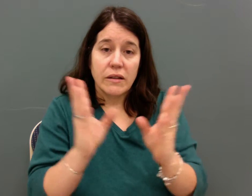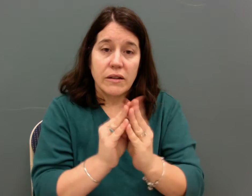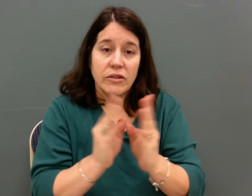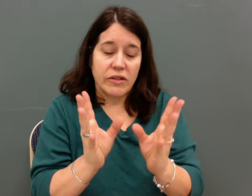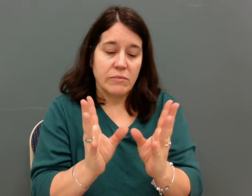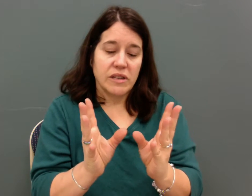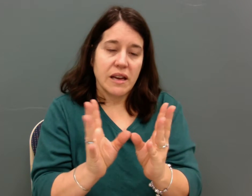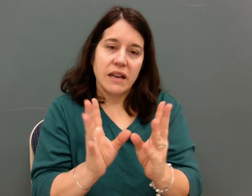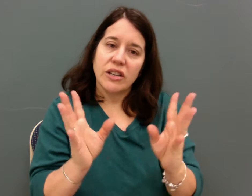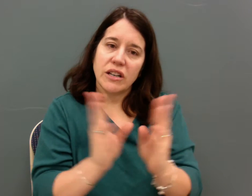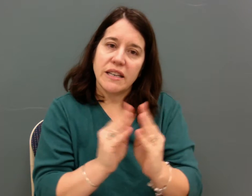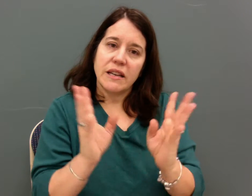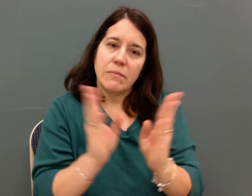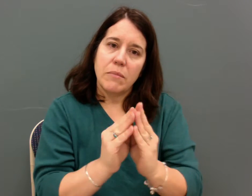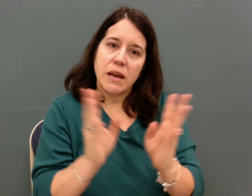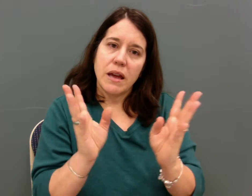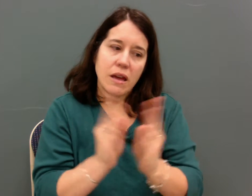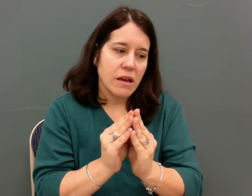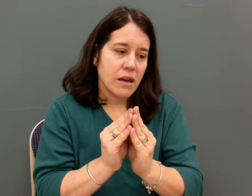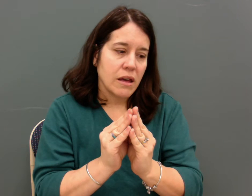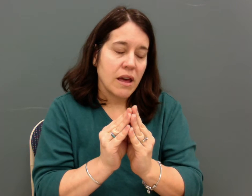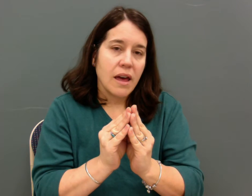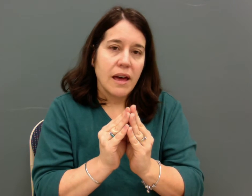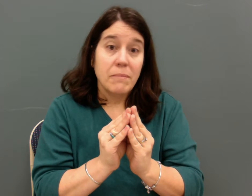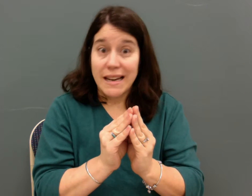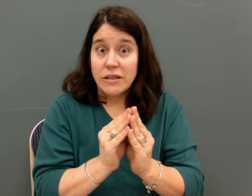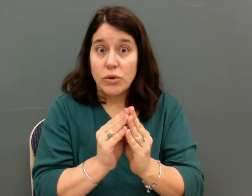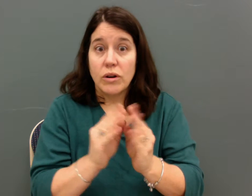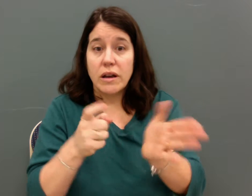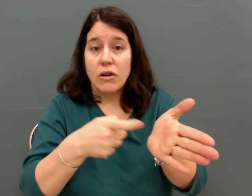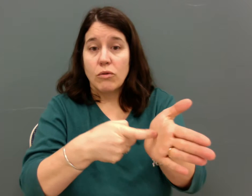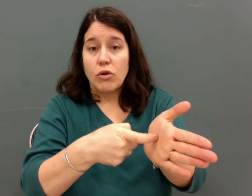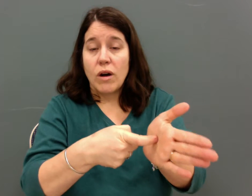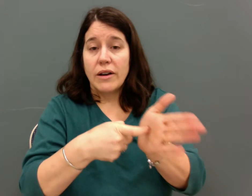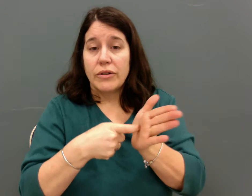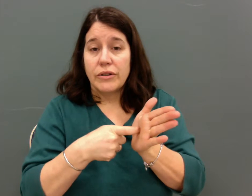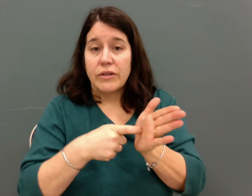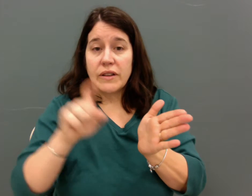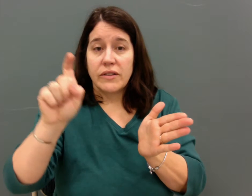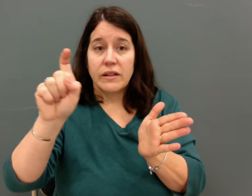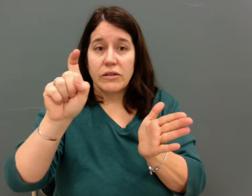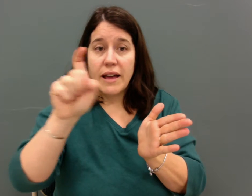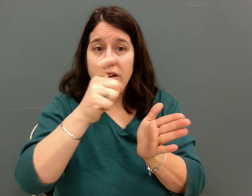The thumbs get kind of tucked in. Meeting. And mandatory or required. This is a little X.